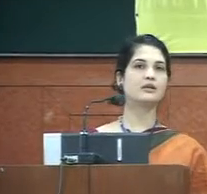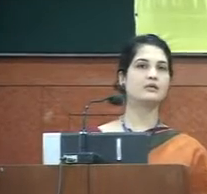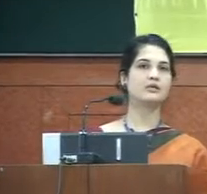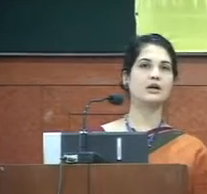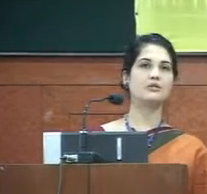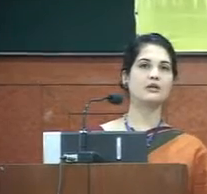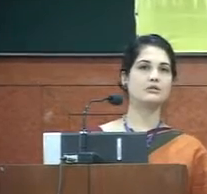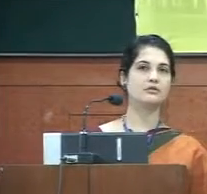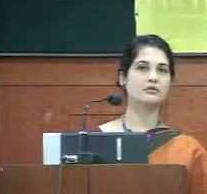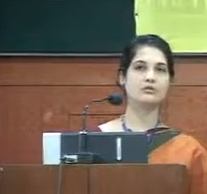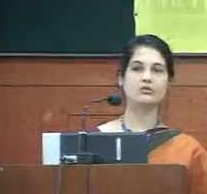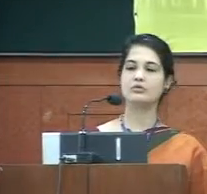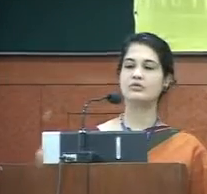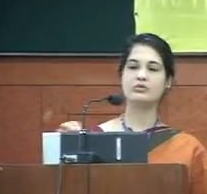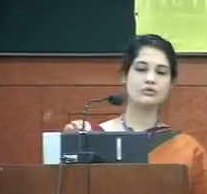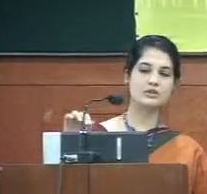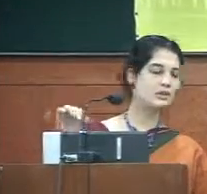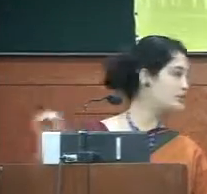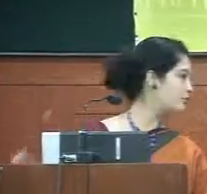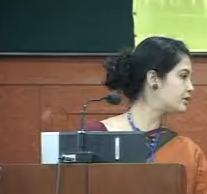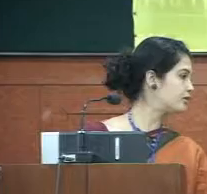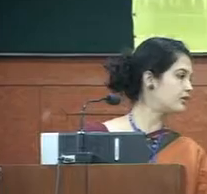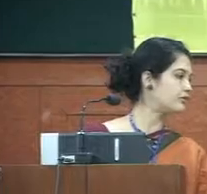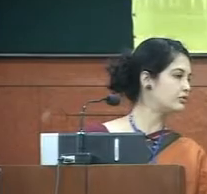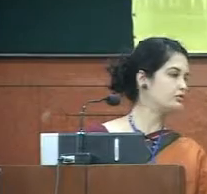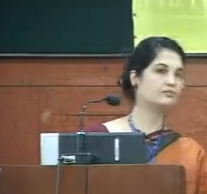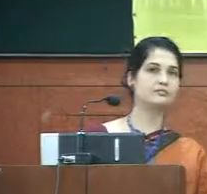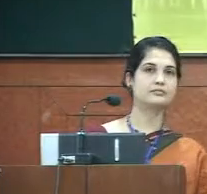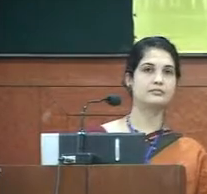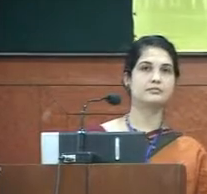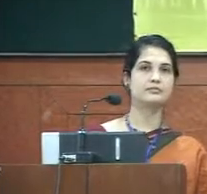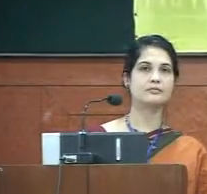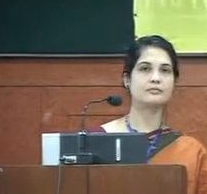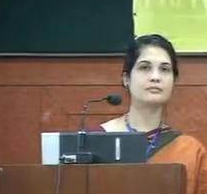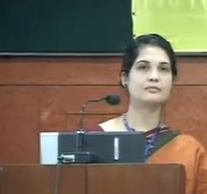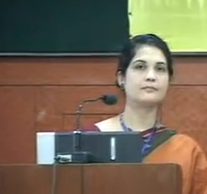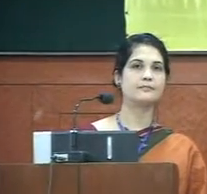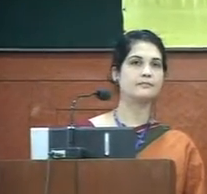Where is the person here? We don't have the... Who's the interpreter for the